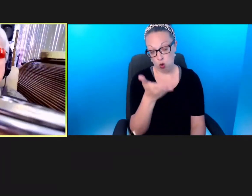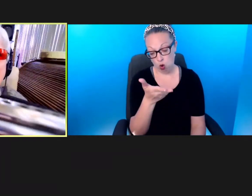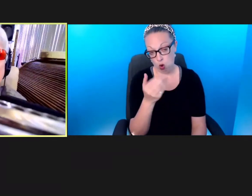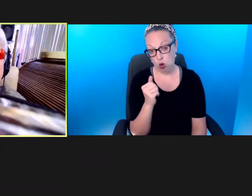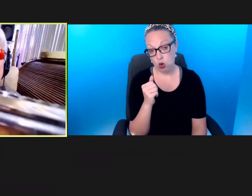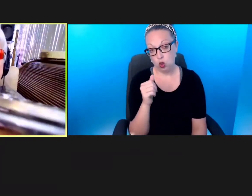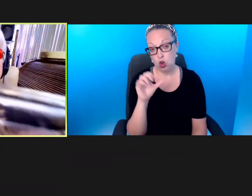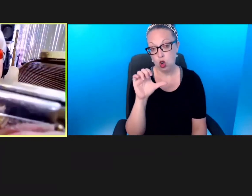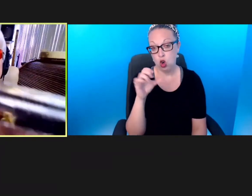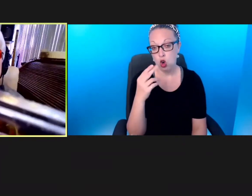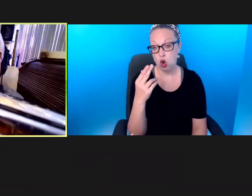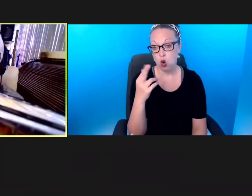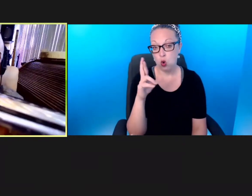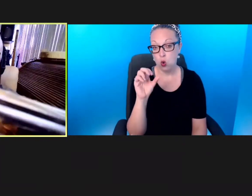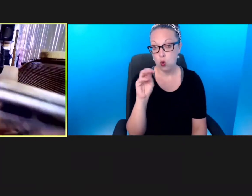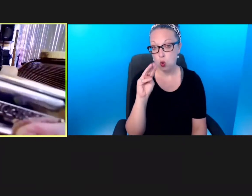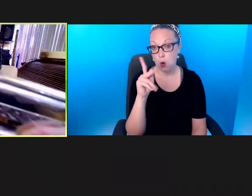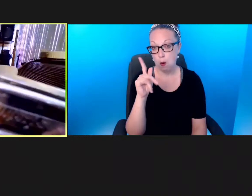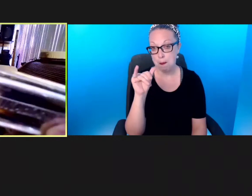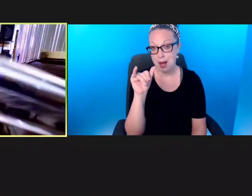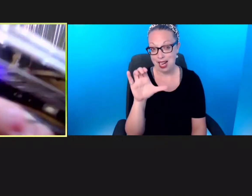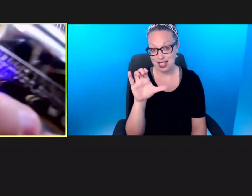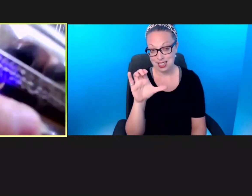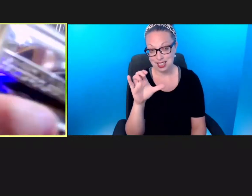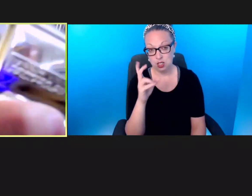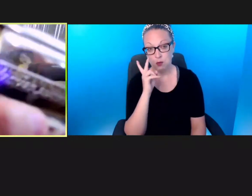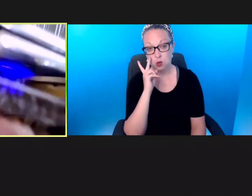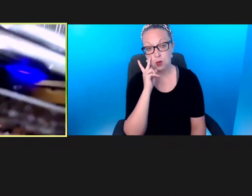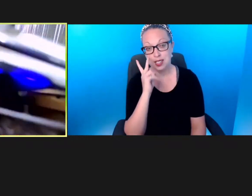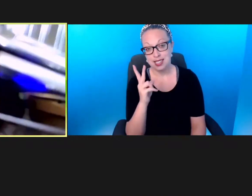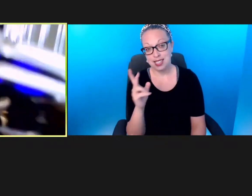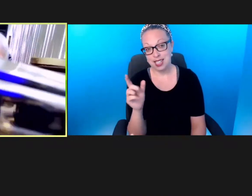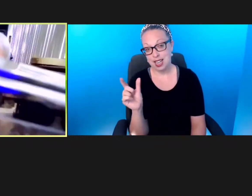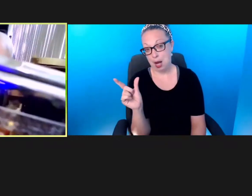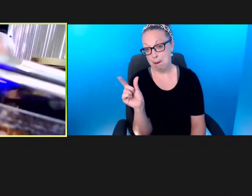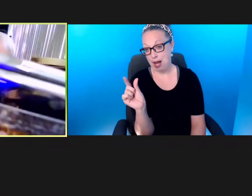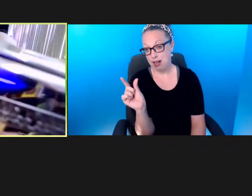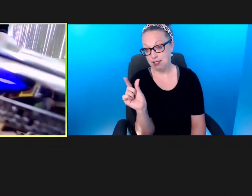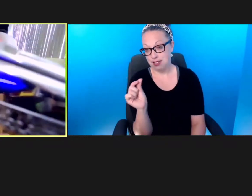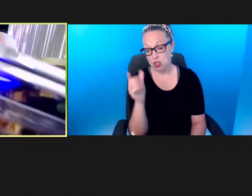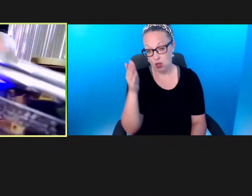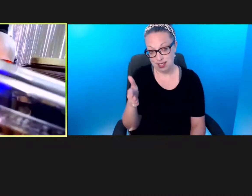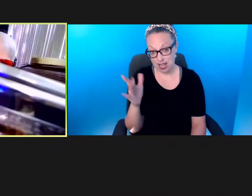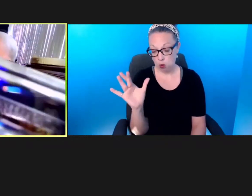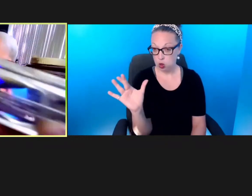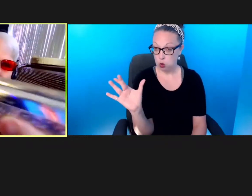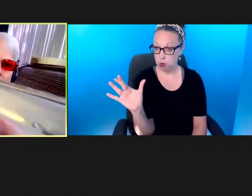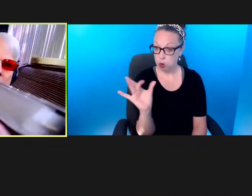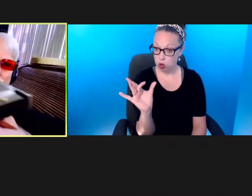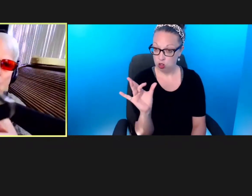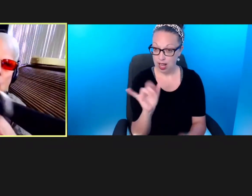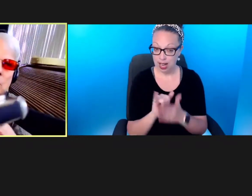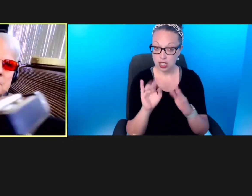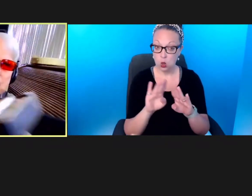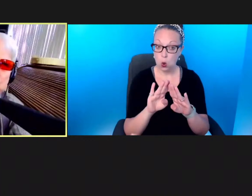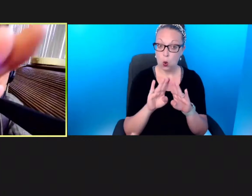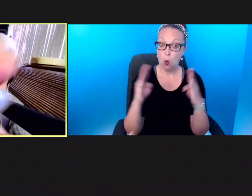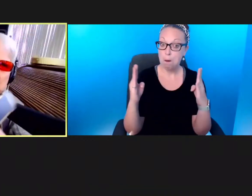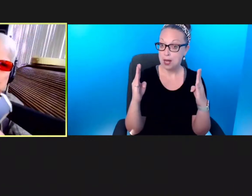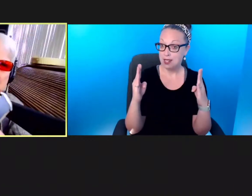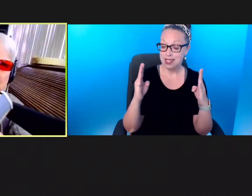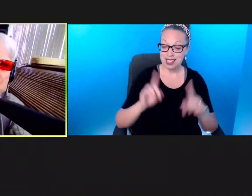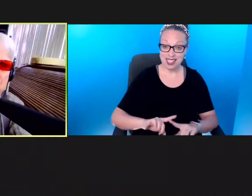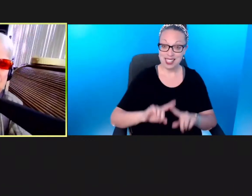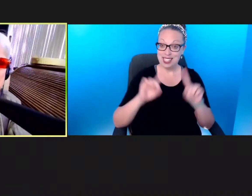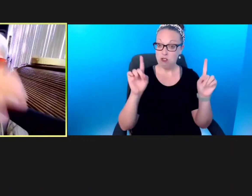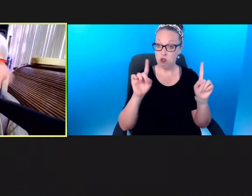a chromatic harmonica. You see the button on the side, and when you push that, it opens up a whole different